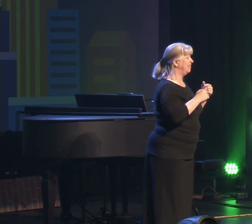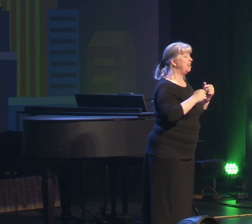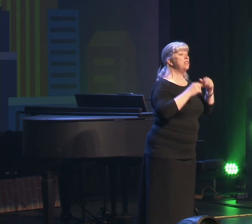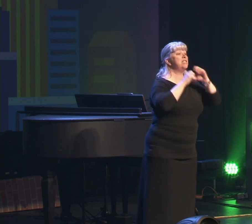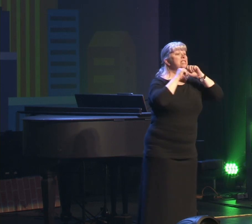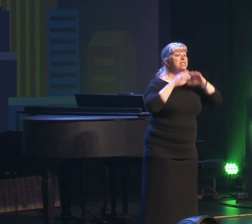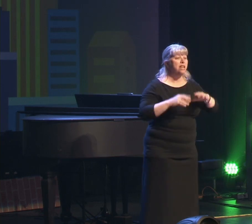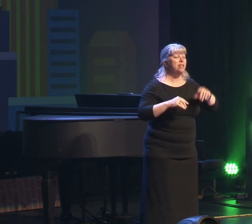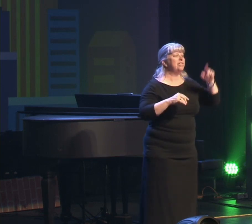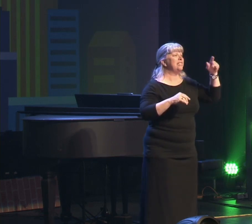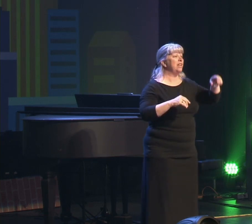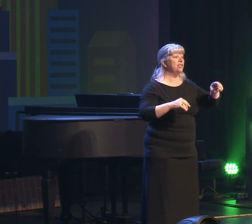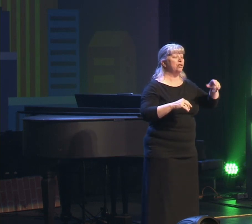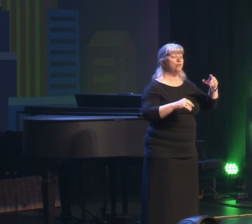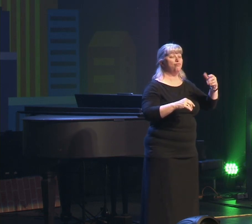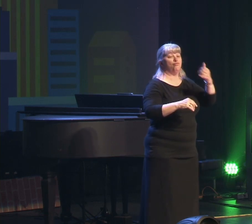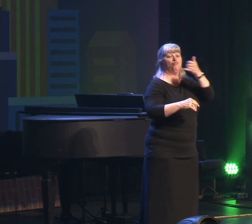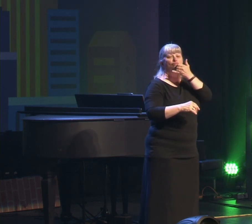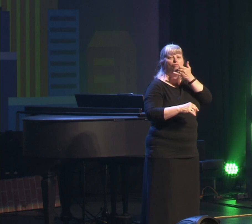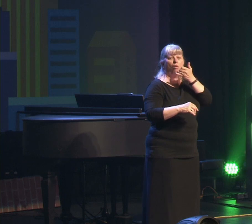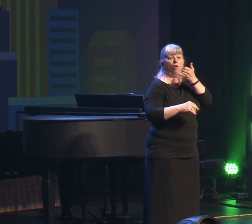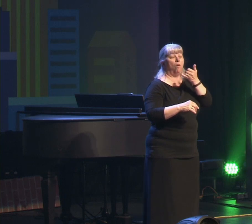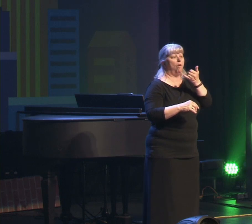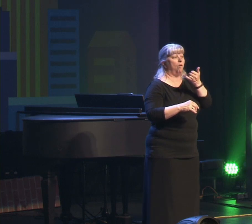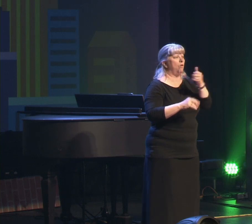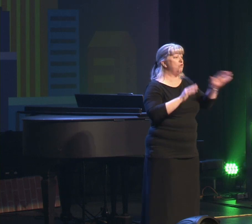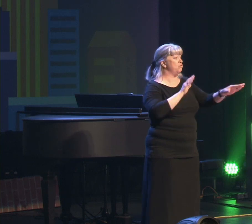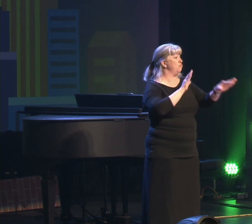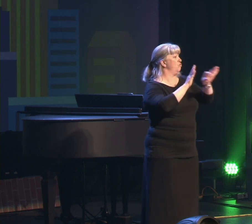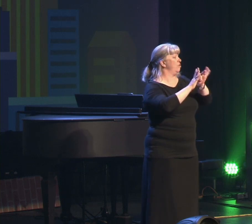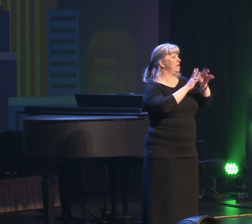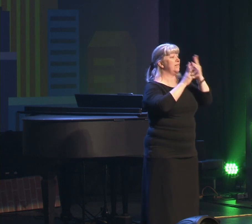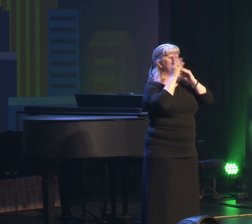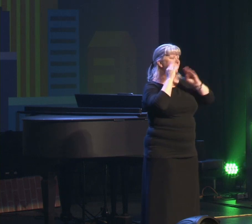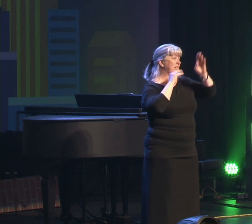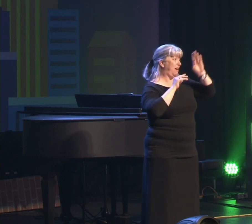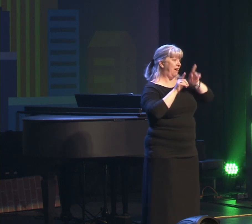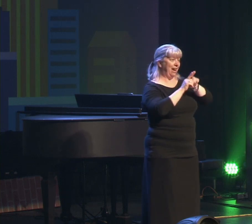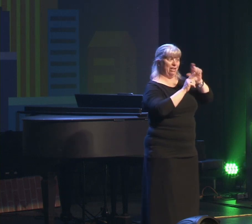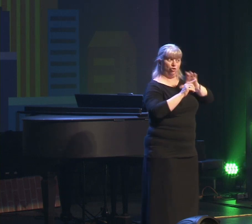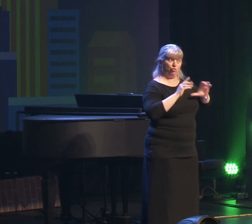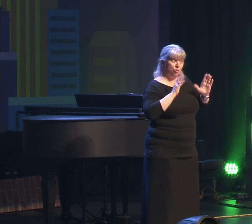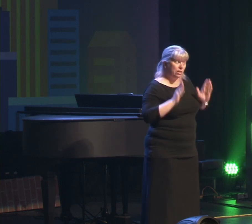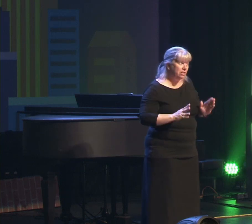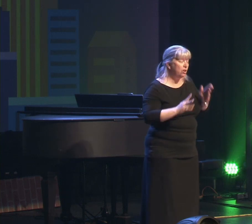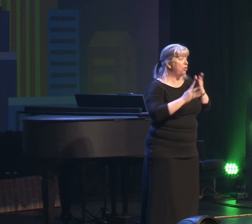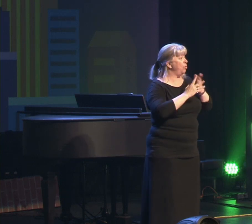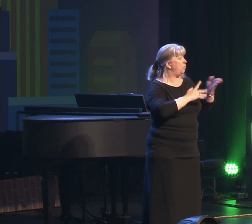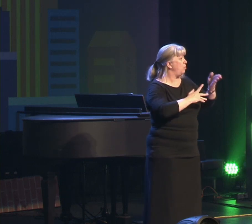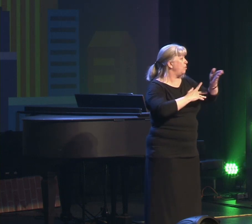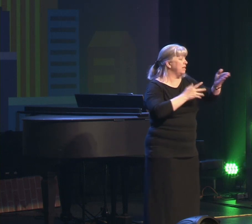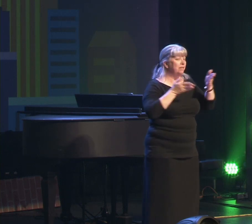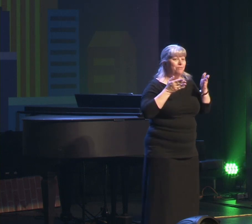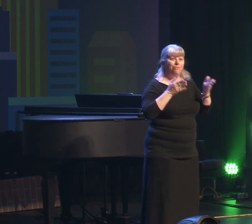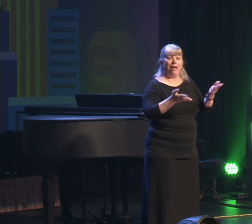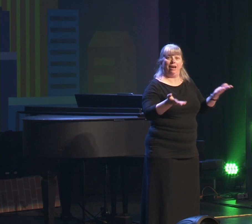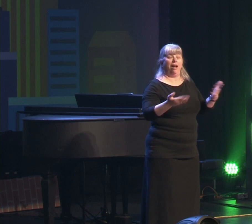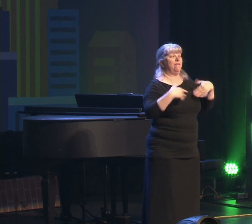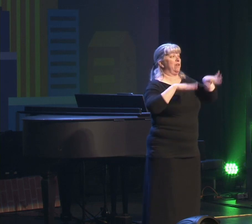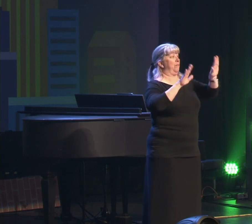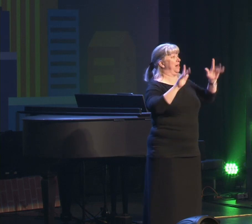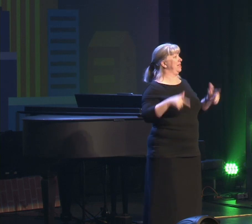There's nothing necessarily inherently wrong with choosing to experience God as a Christian through this mechanism, right? I've given my